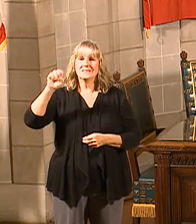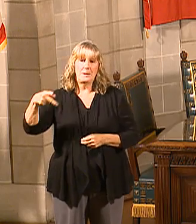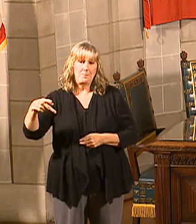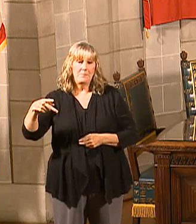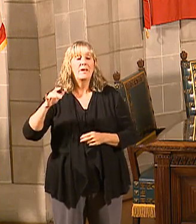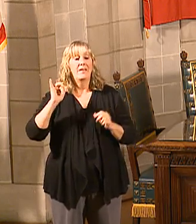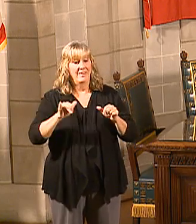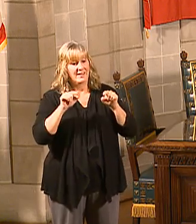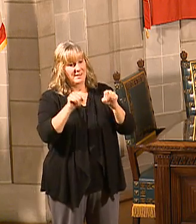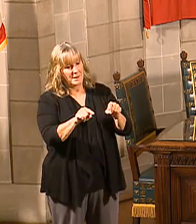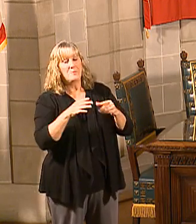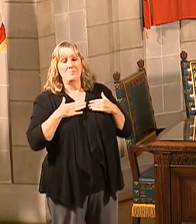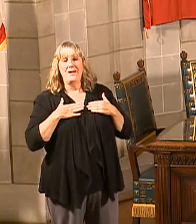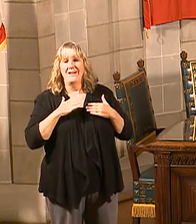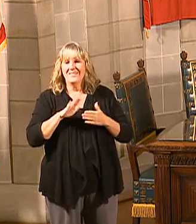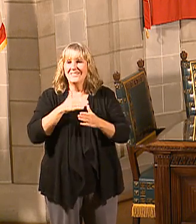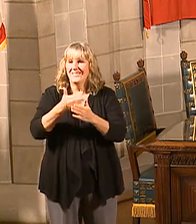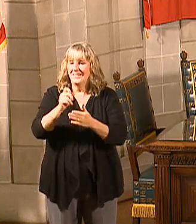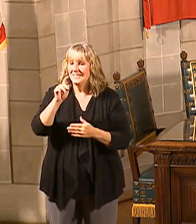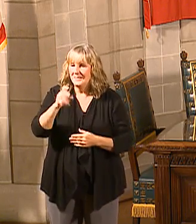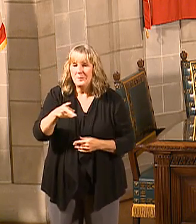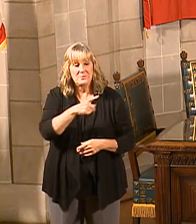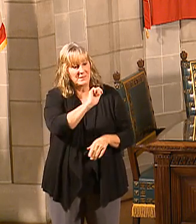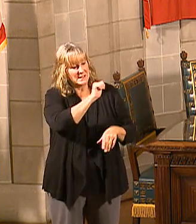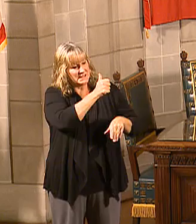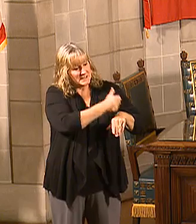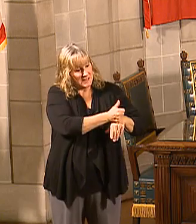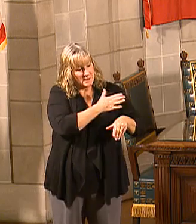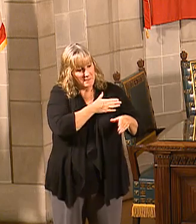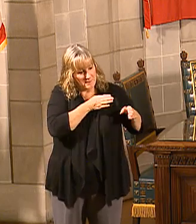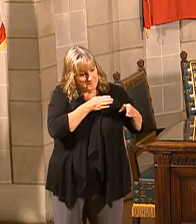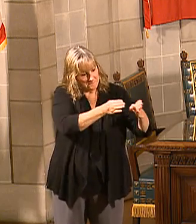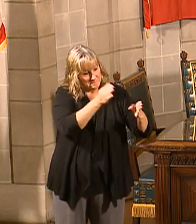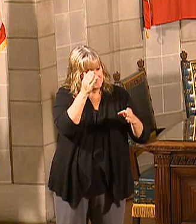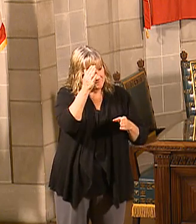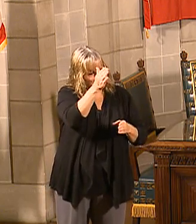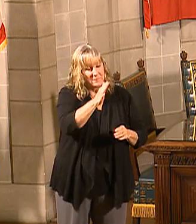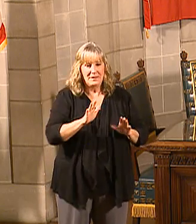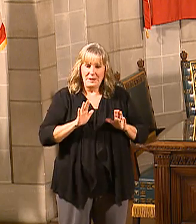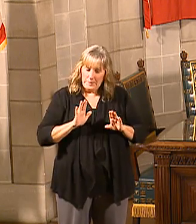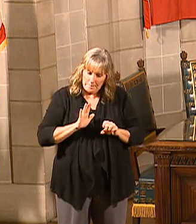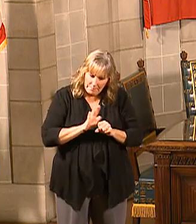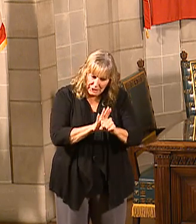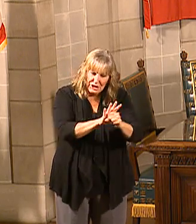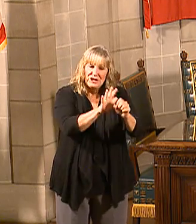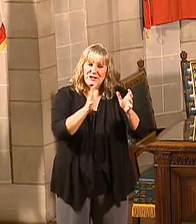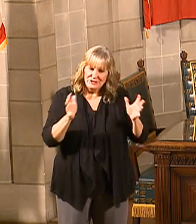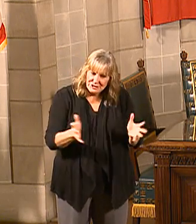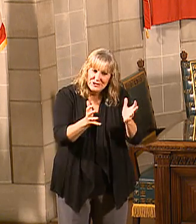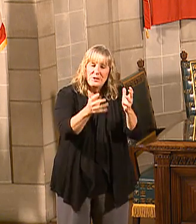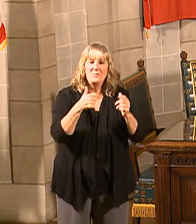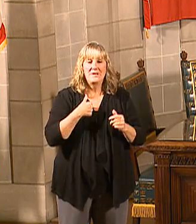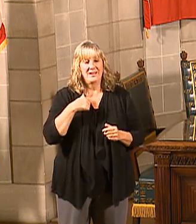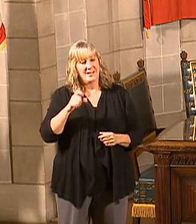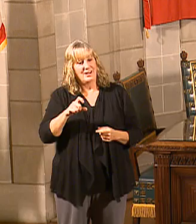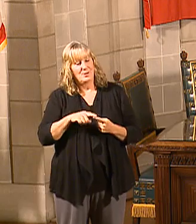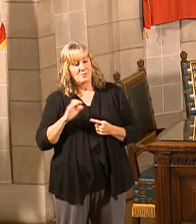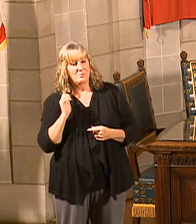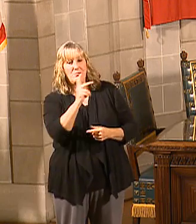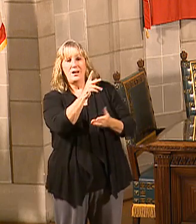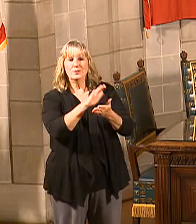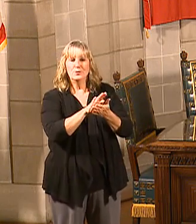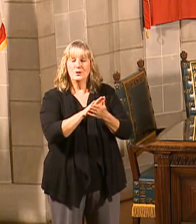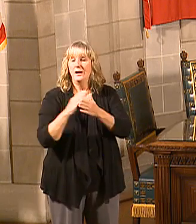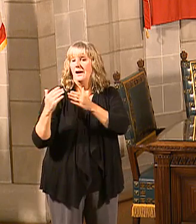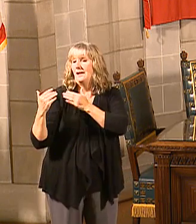step. They set my path, they pushed me. This was exactly what I needed to go back to school. The accountability and